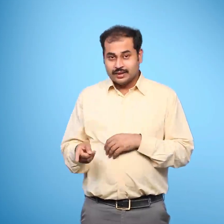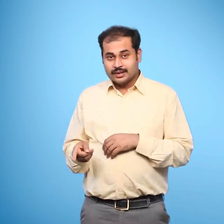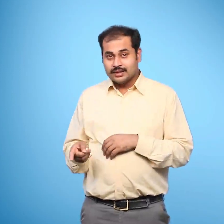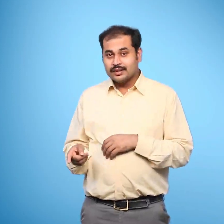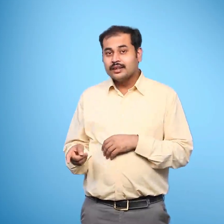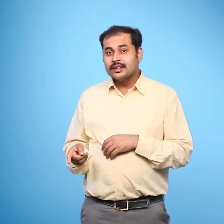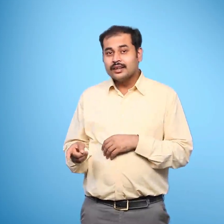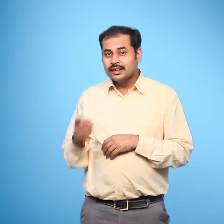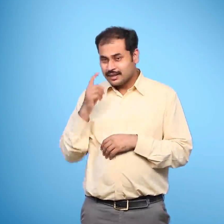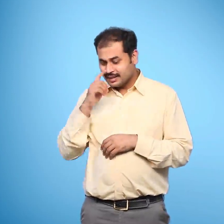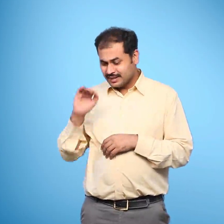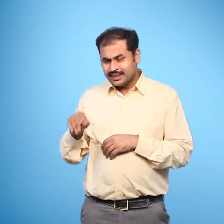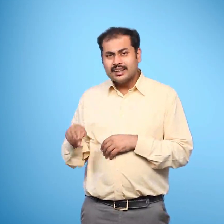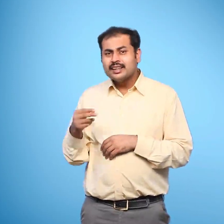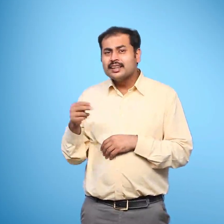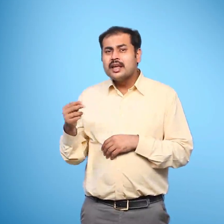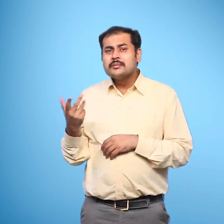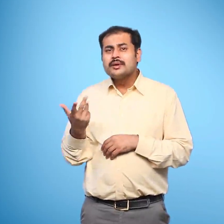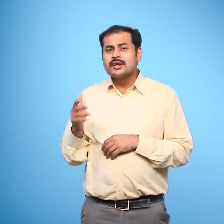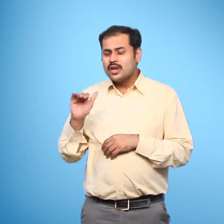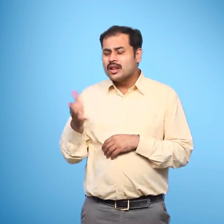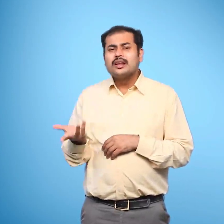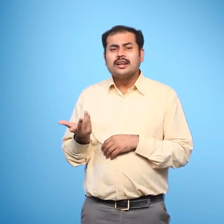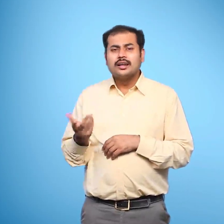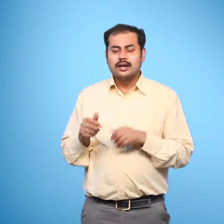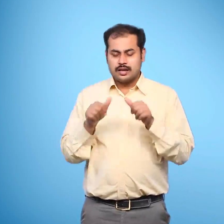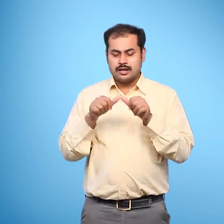and his Akka, the elder sister.